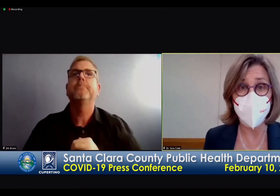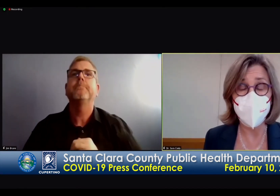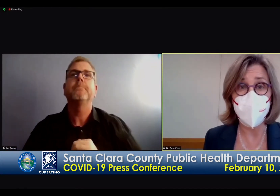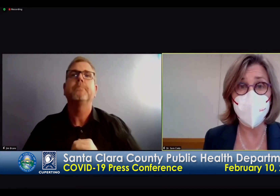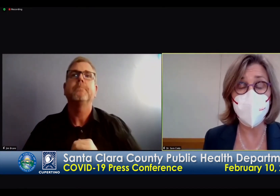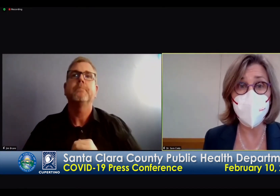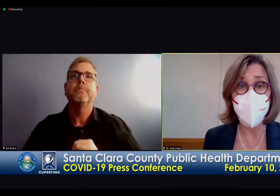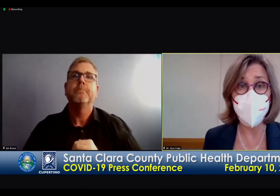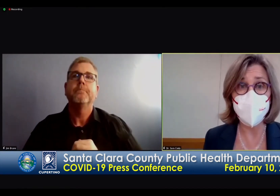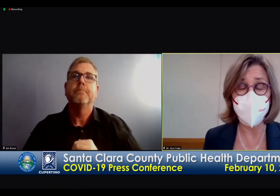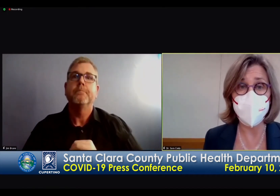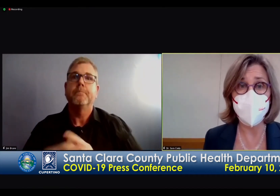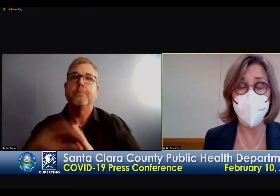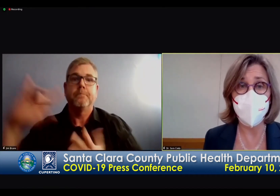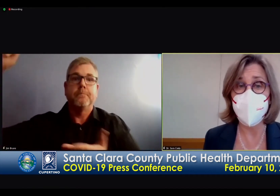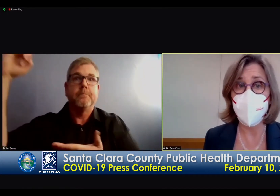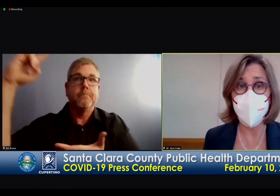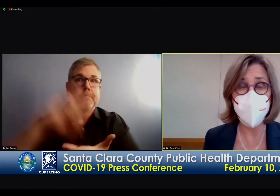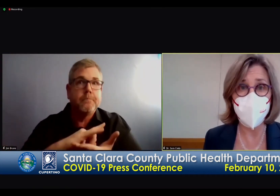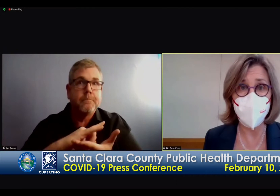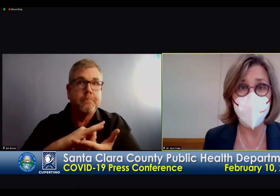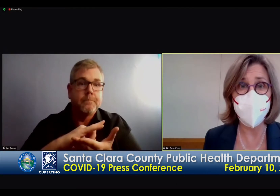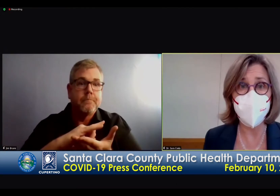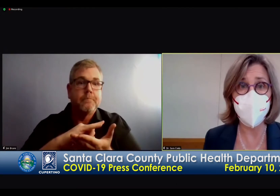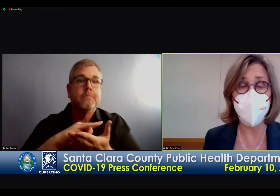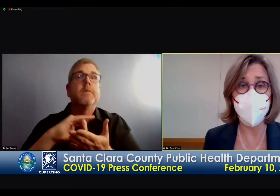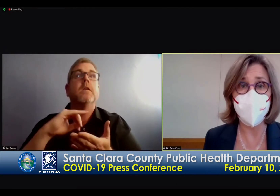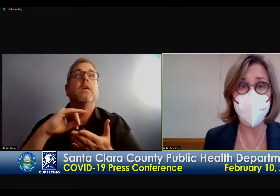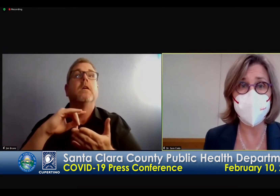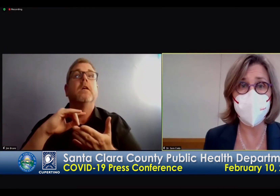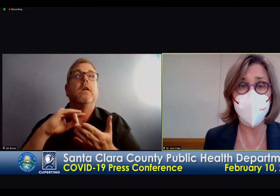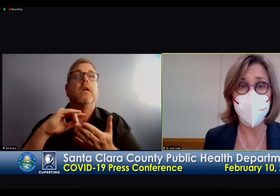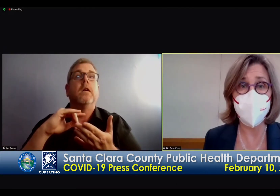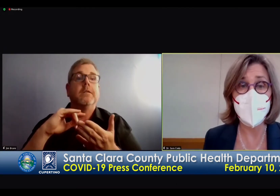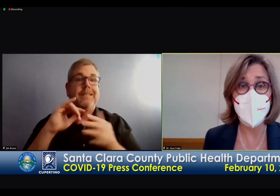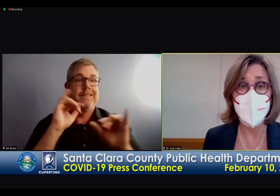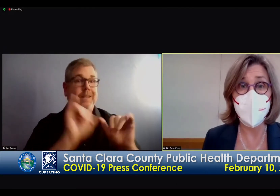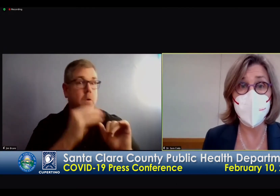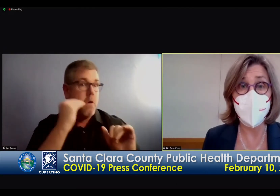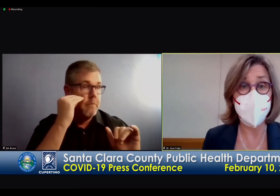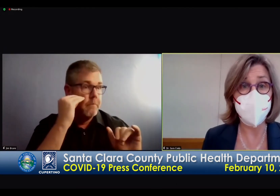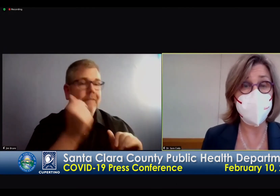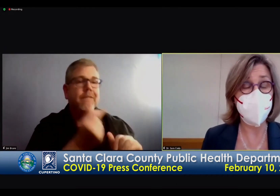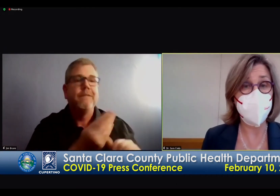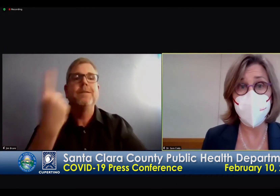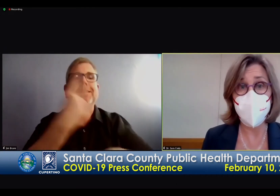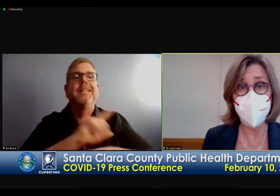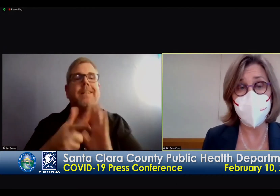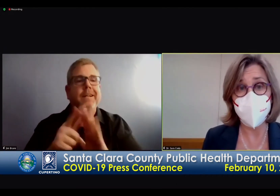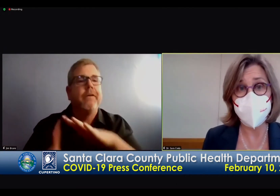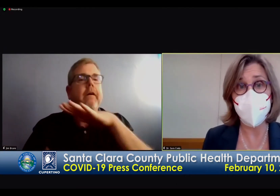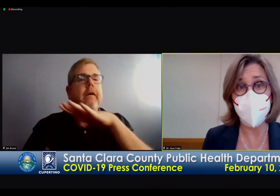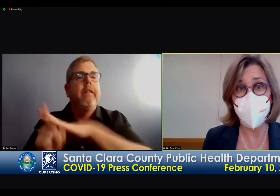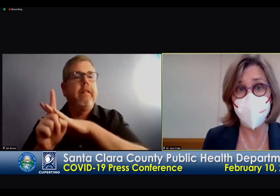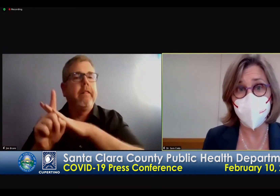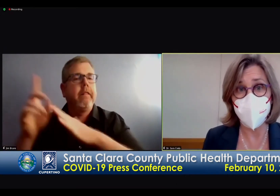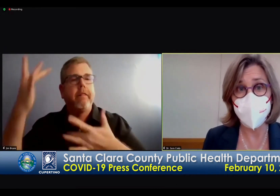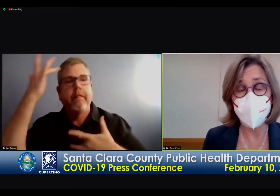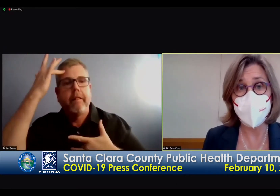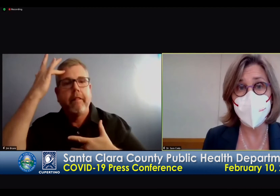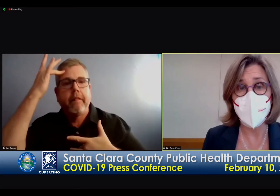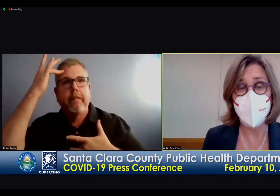diagnosed. So the good news is that at no time during their infectious period were they in contact with anyone outside of their